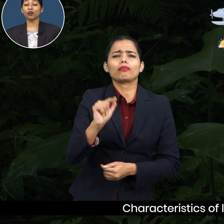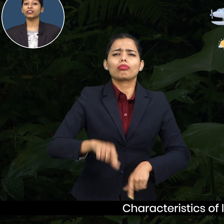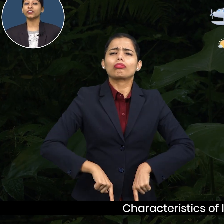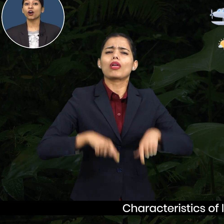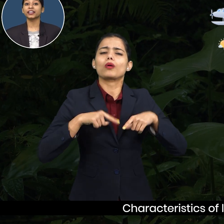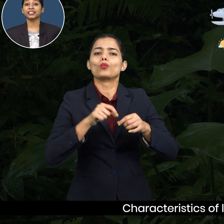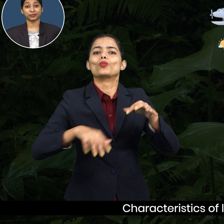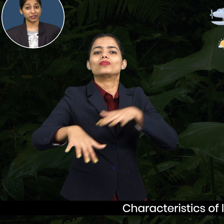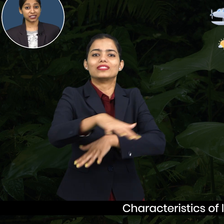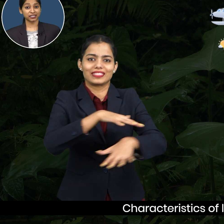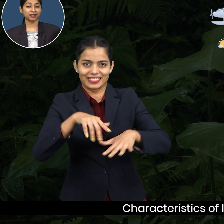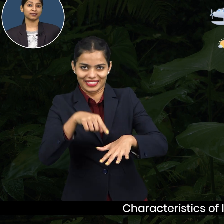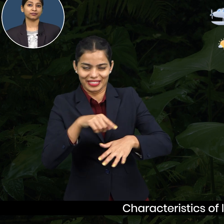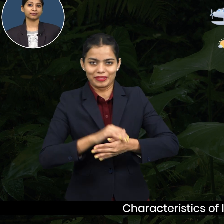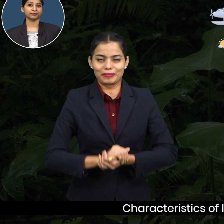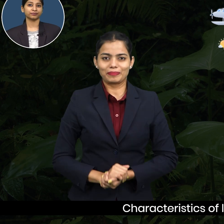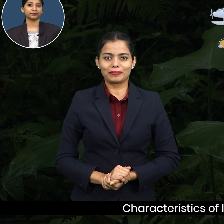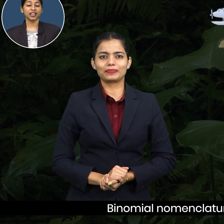characteristics of living organisms,